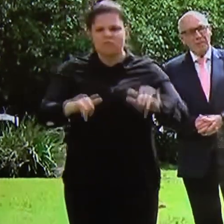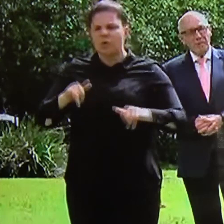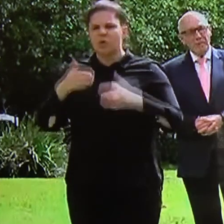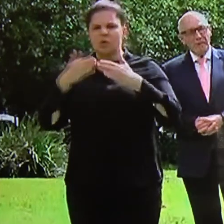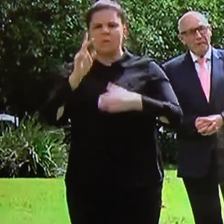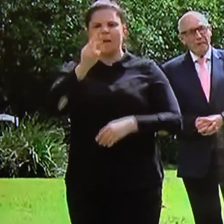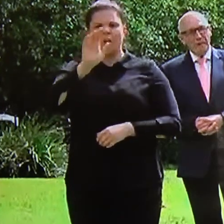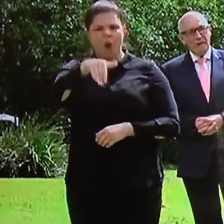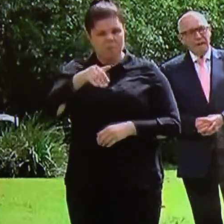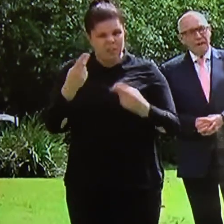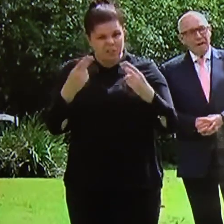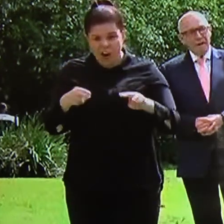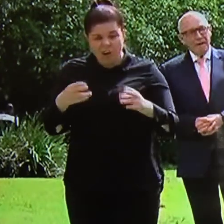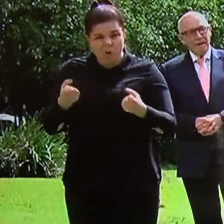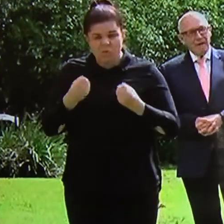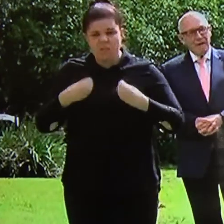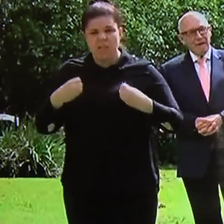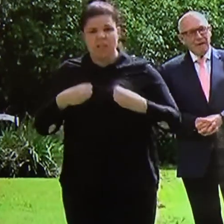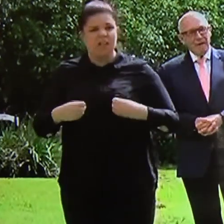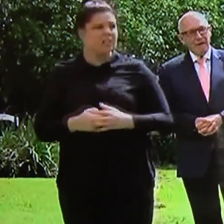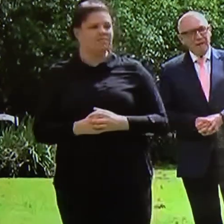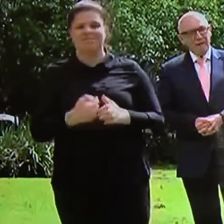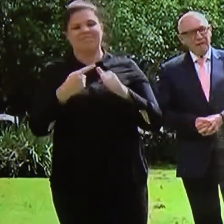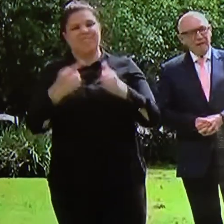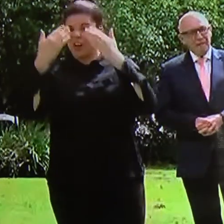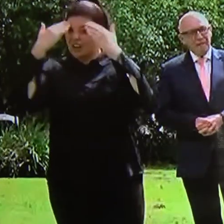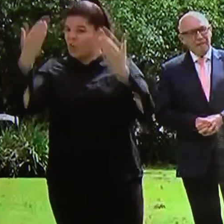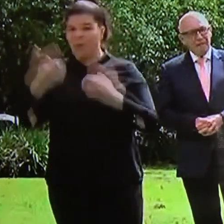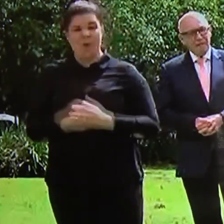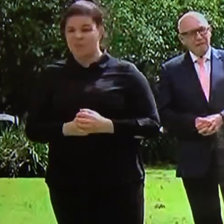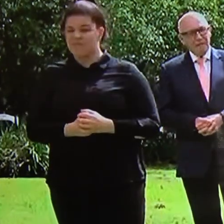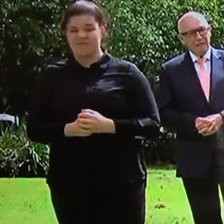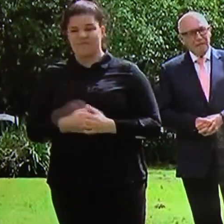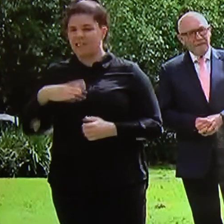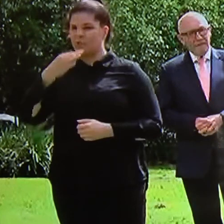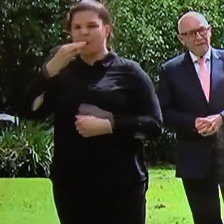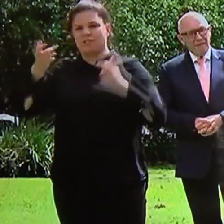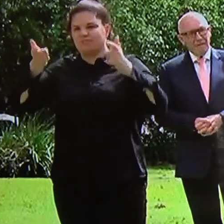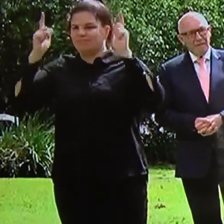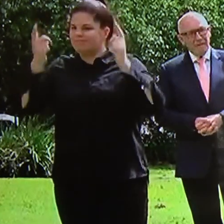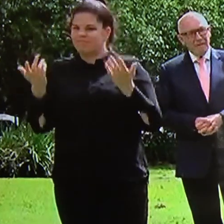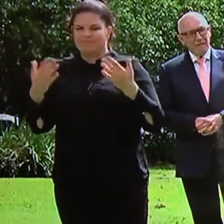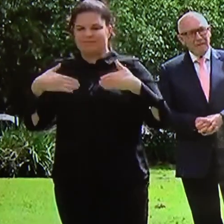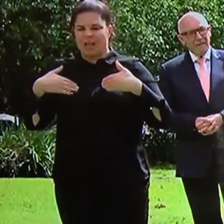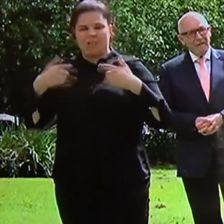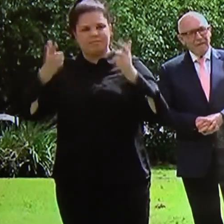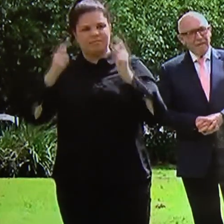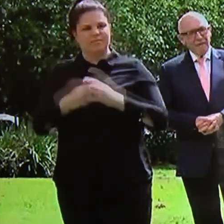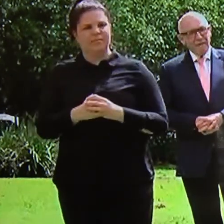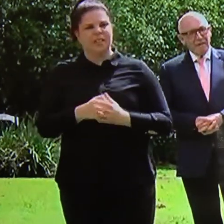Yes, I've really got to leave that to the health authorities. I don't know the answer to that. I don't know. But did New South Wales Health email them or ask them for